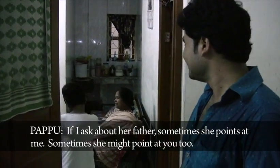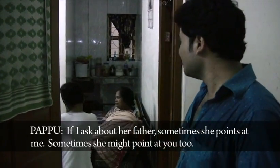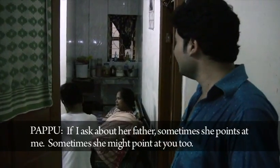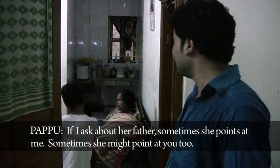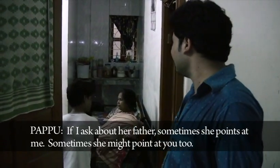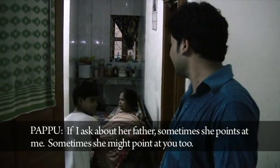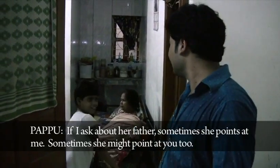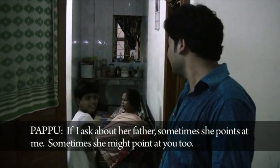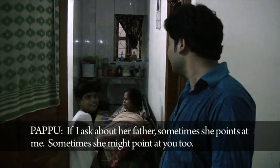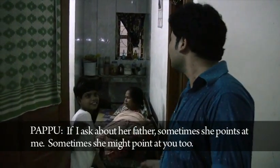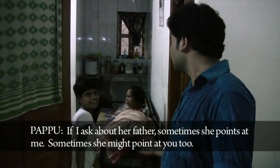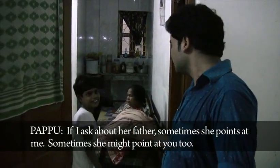Tamina?